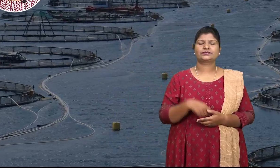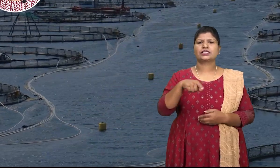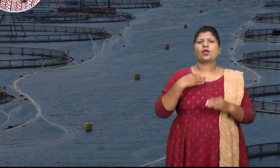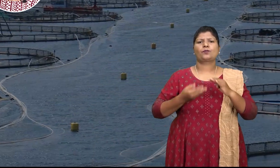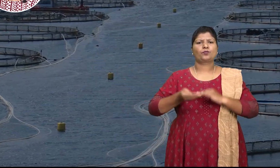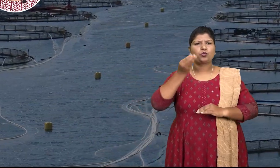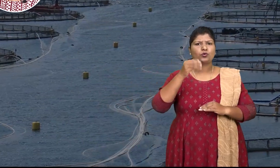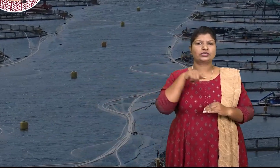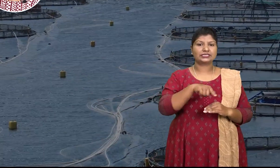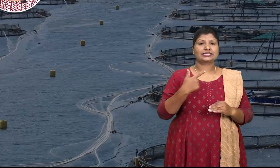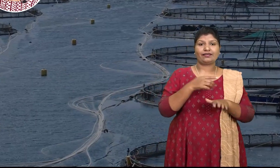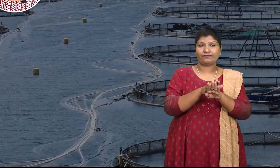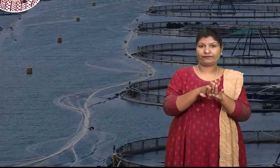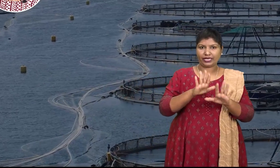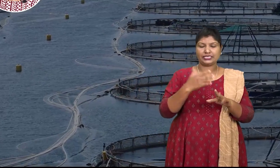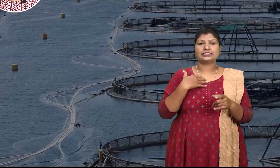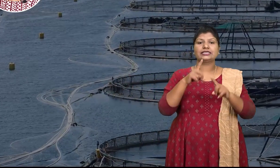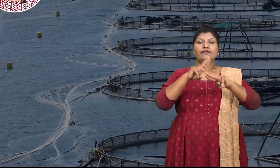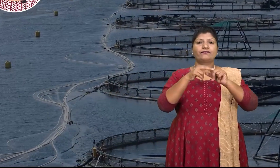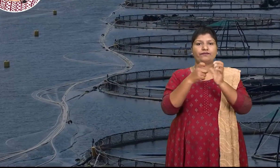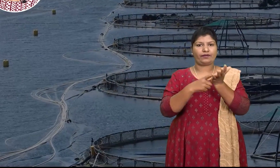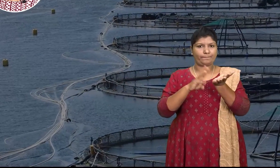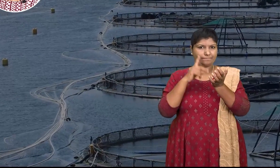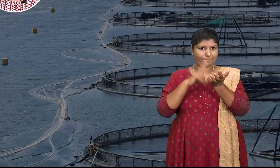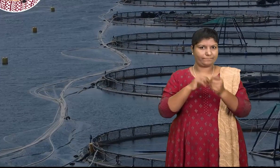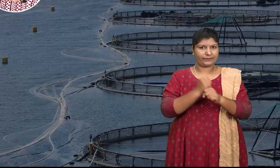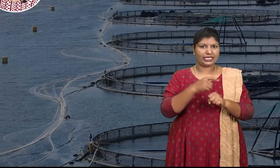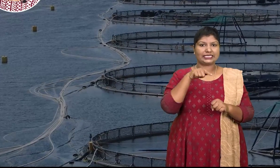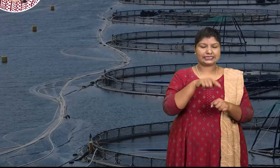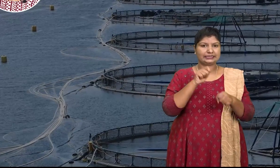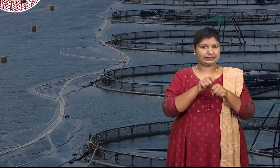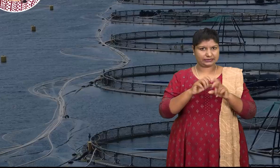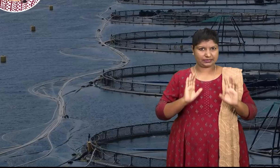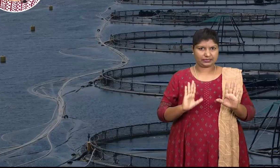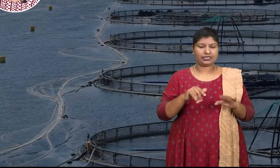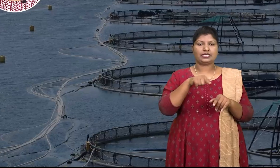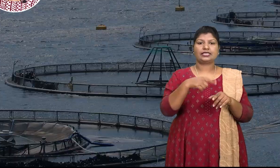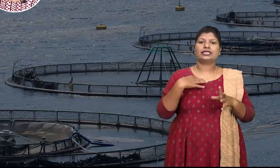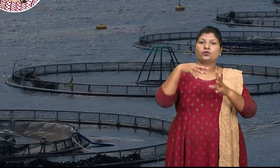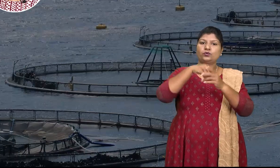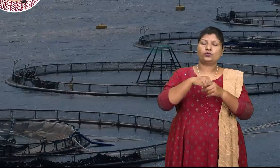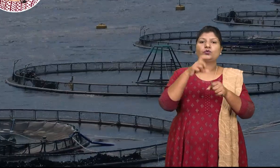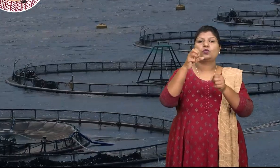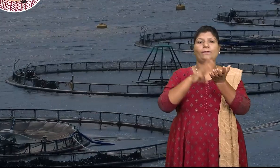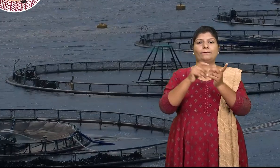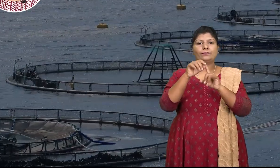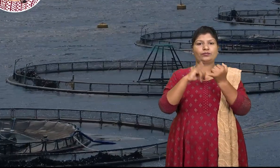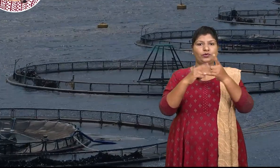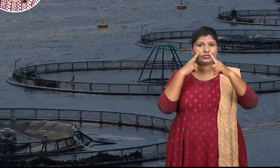More intensive fish farming can be done in composite fish culture